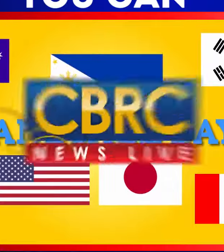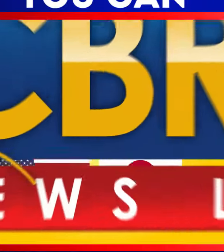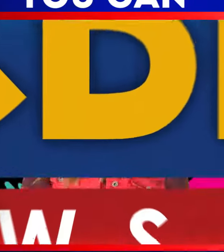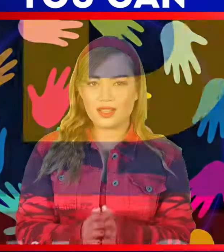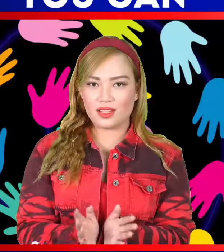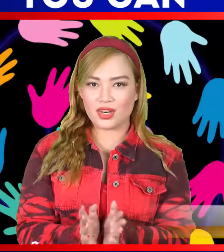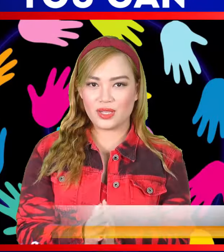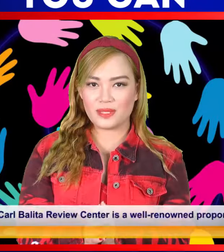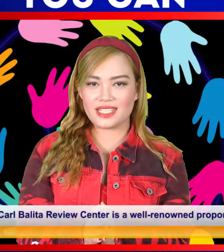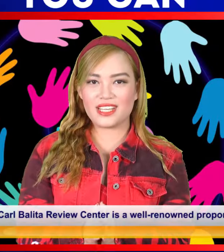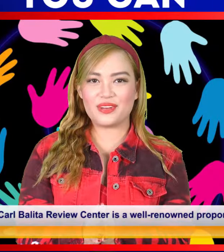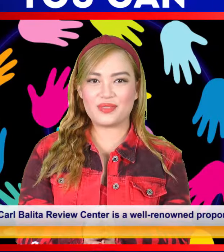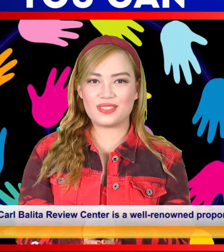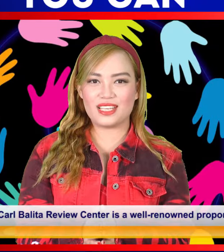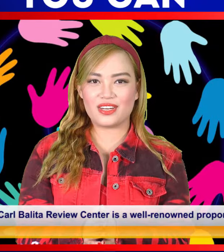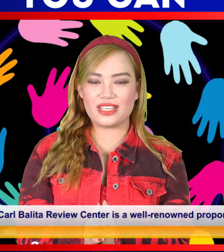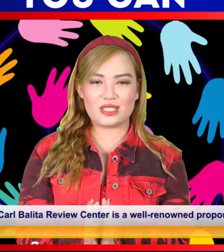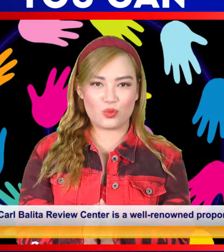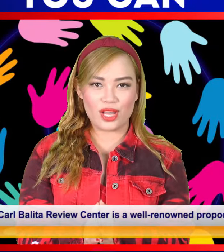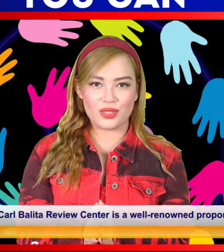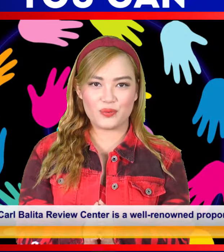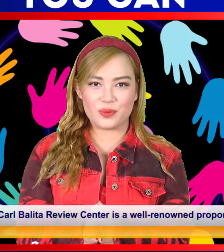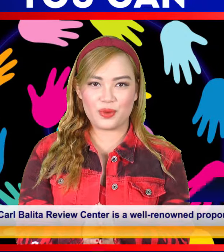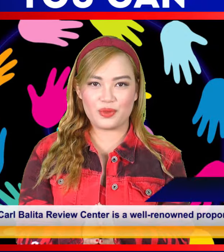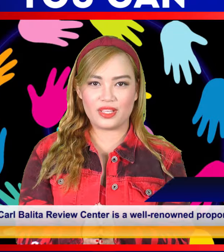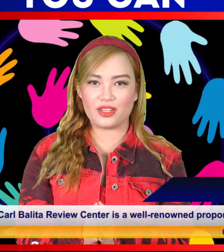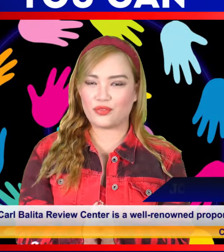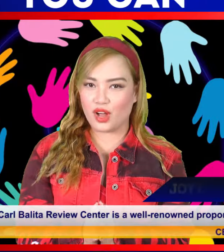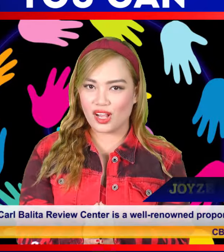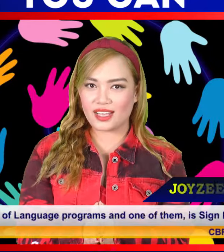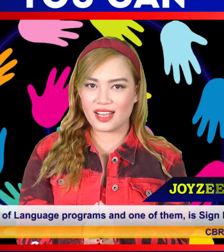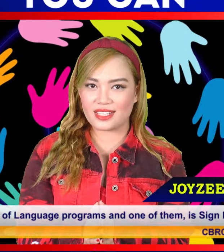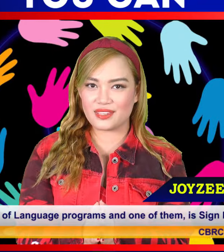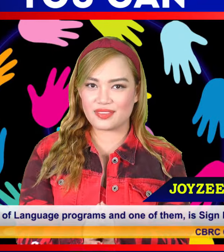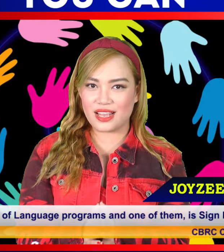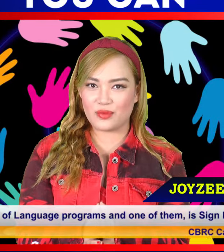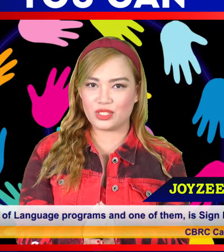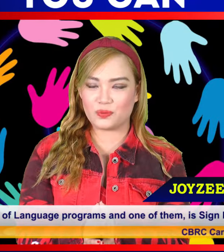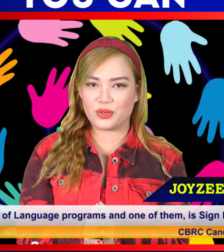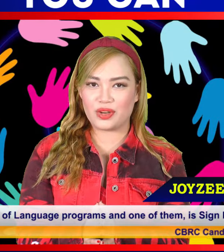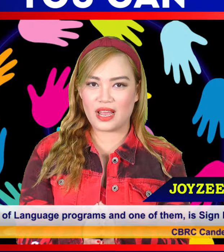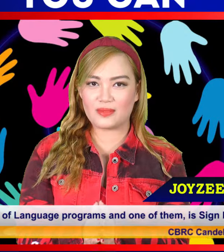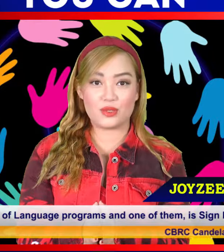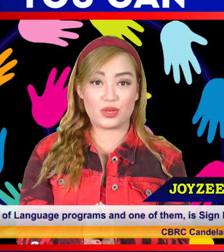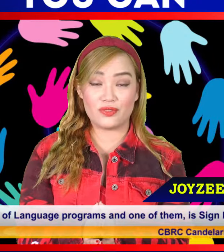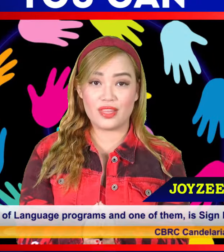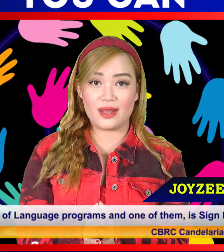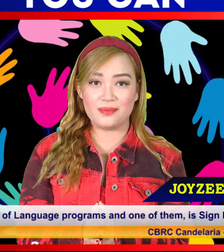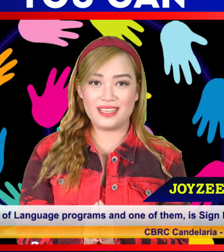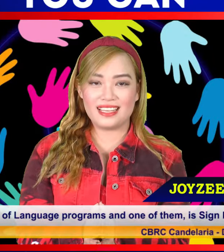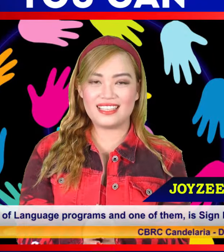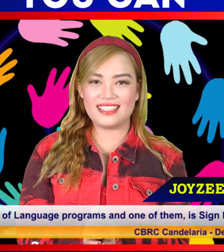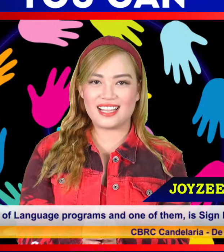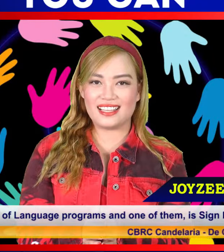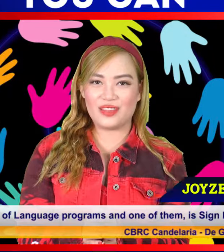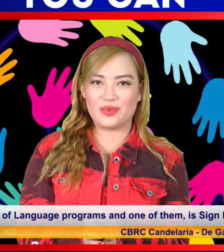The Kong Balita Review Center is a well-known proponent of all kinds of language programs and one of them is sign language.